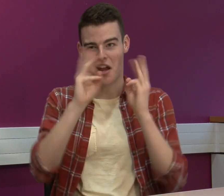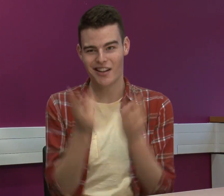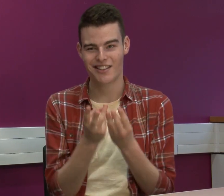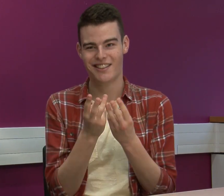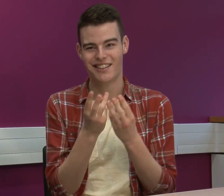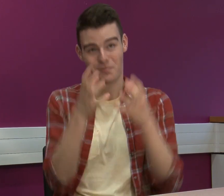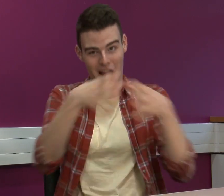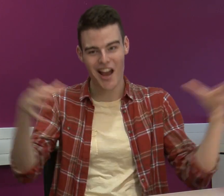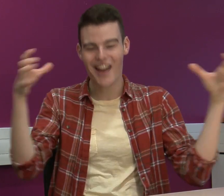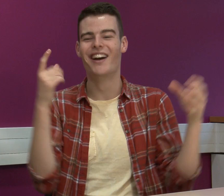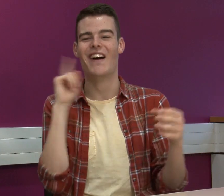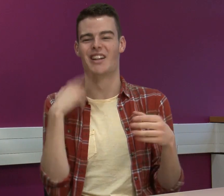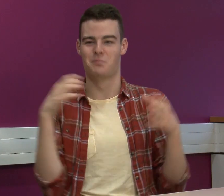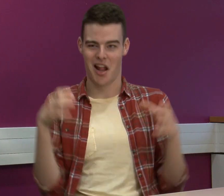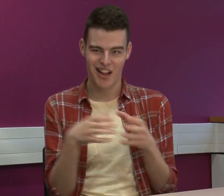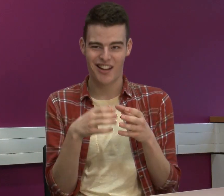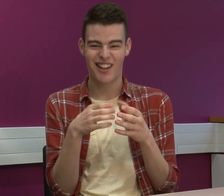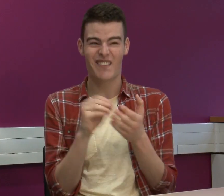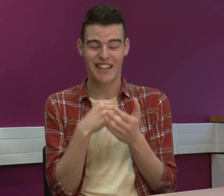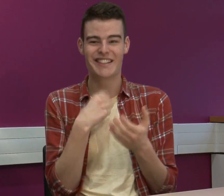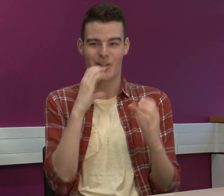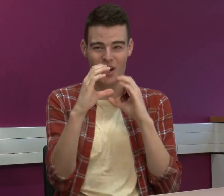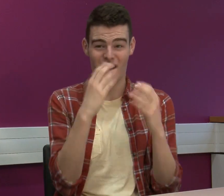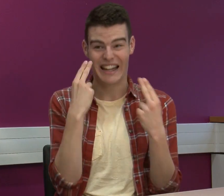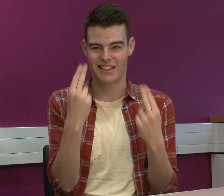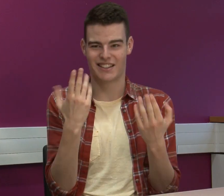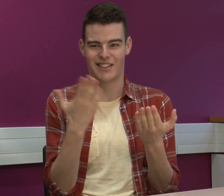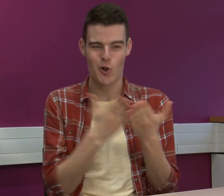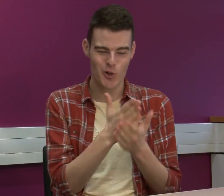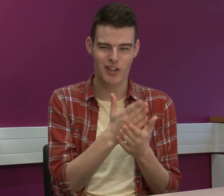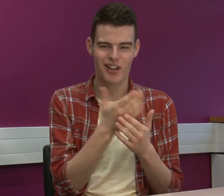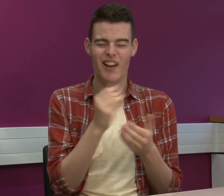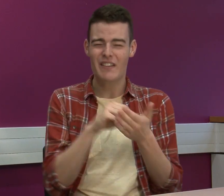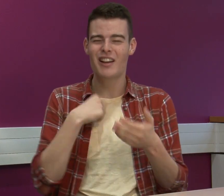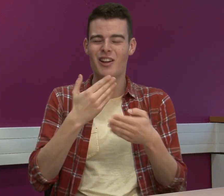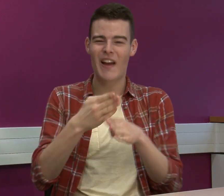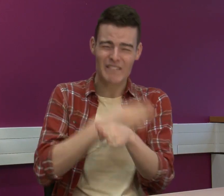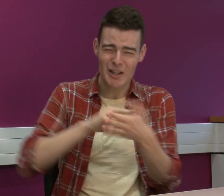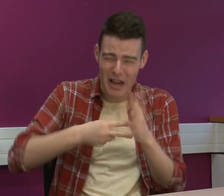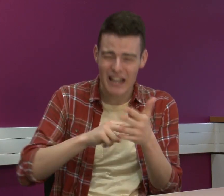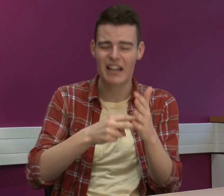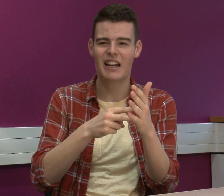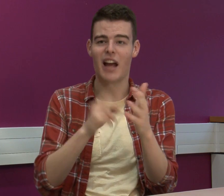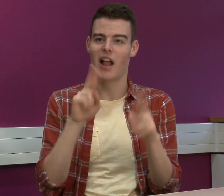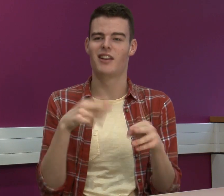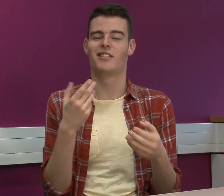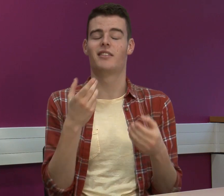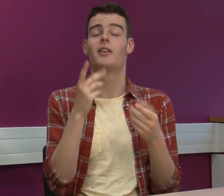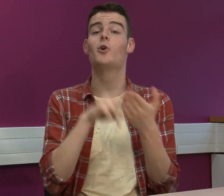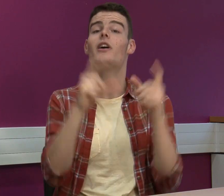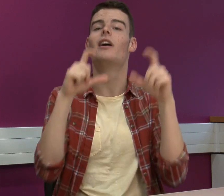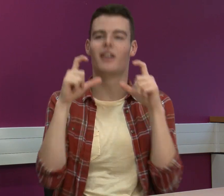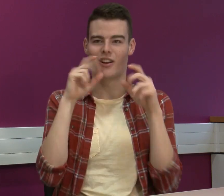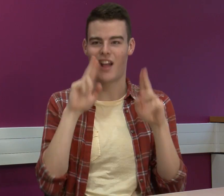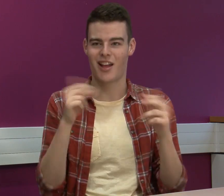community where they cannot access the non-deaf community, and bringing those two communities together through the use of a system like this, I think it will be really great. And